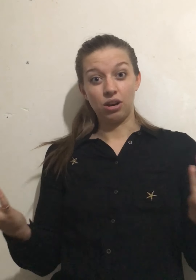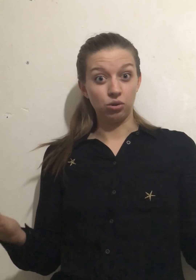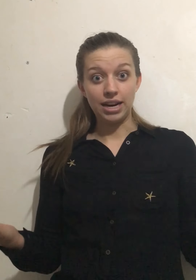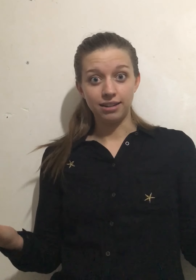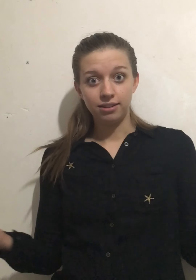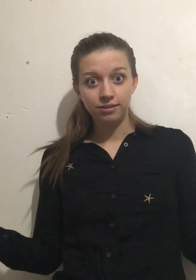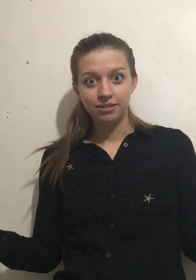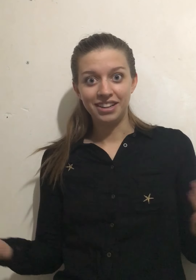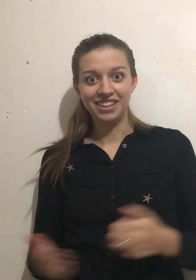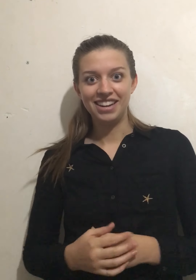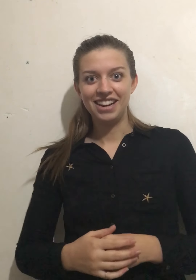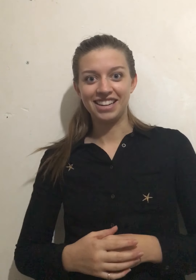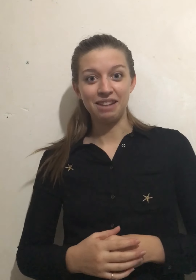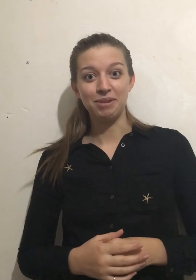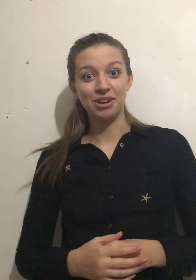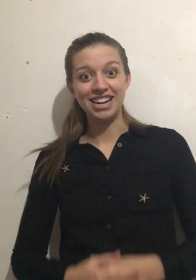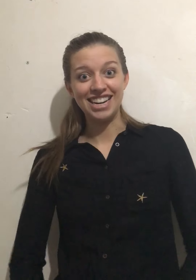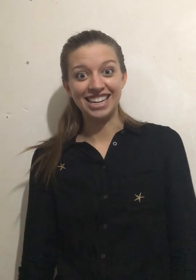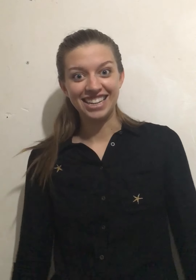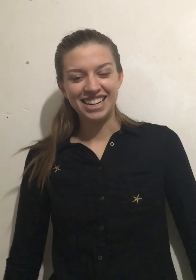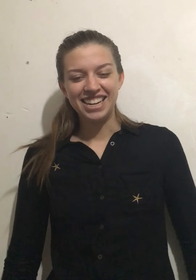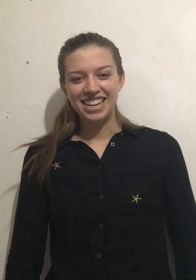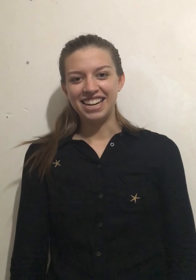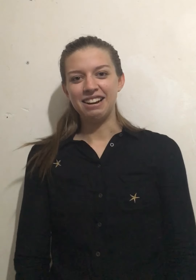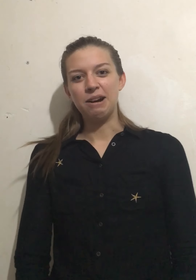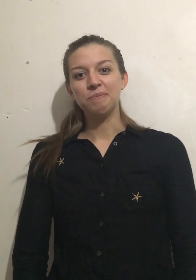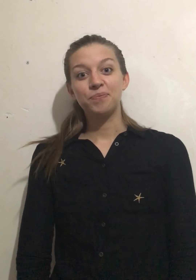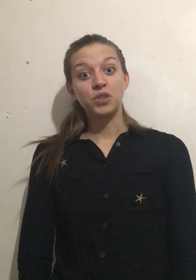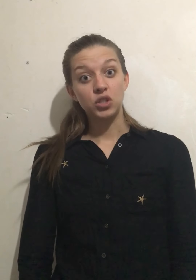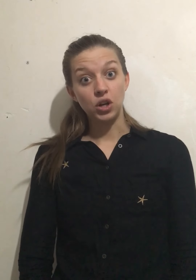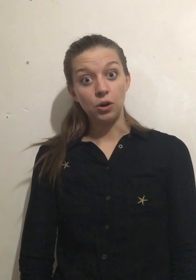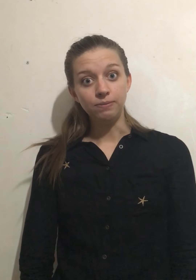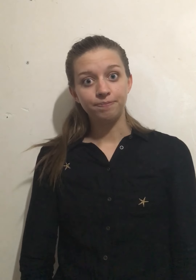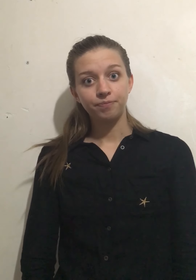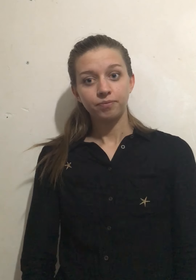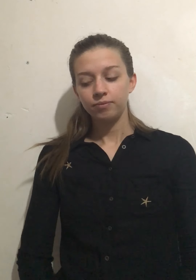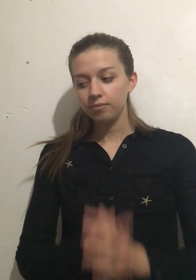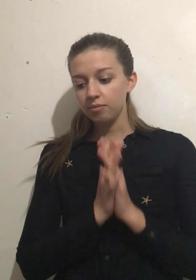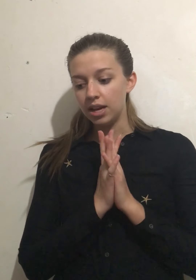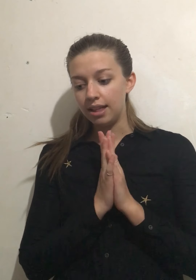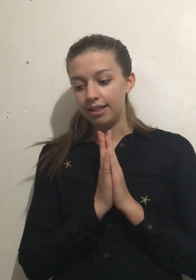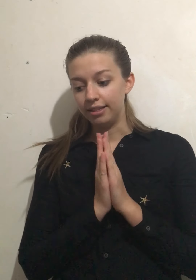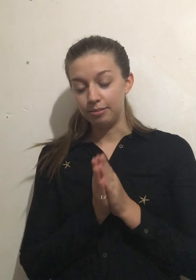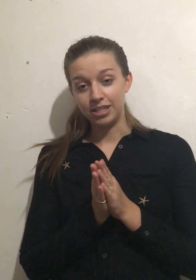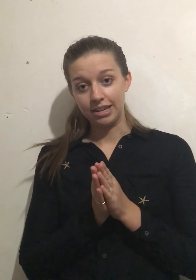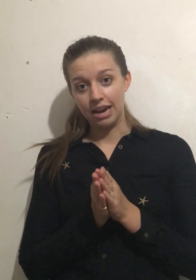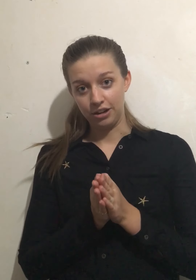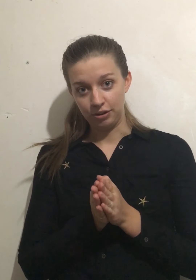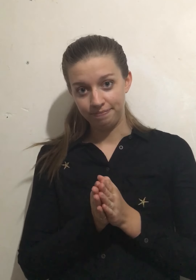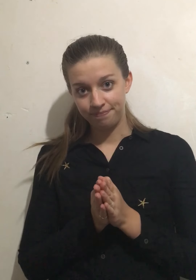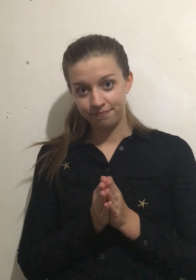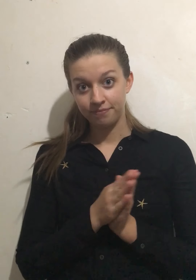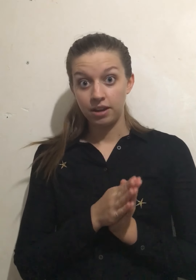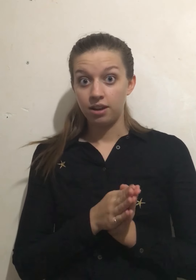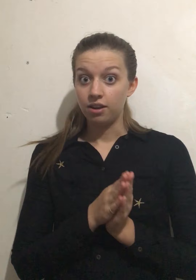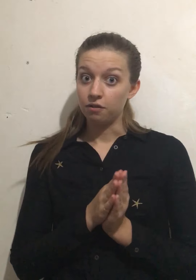great. It gave me what I needed. So let me tell you how to do it.